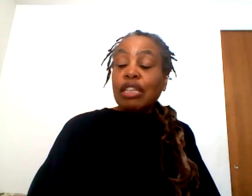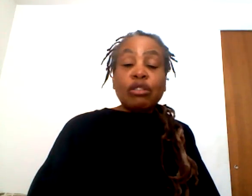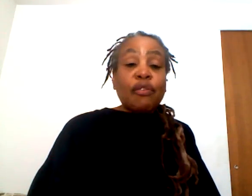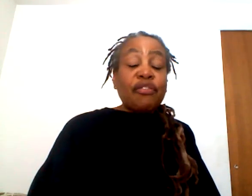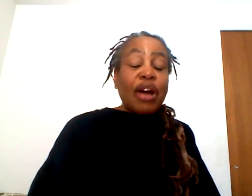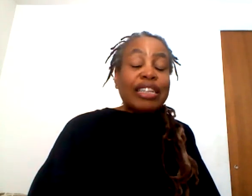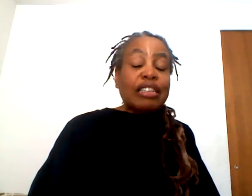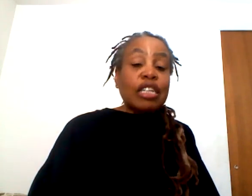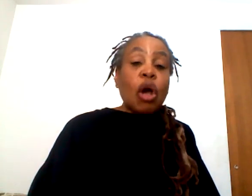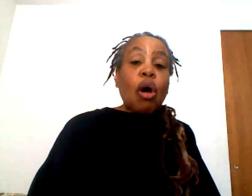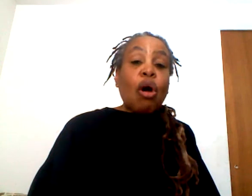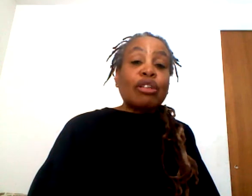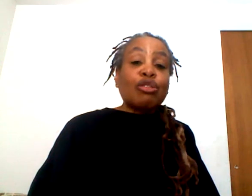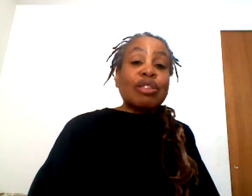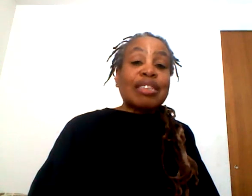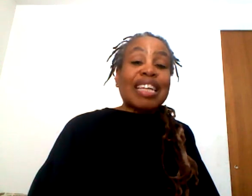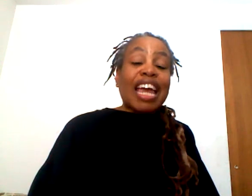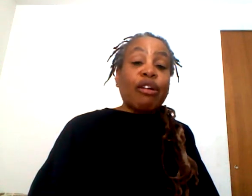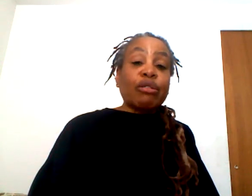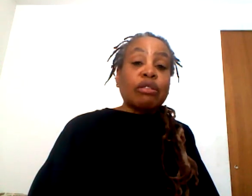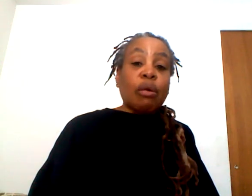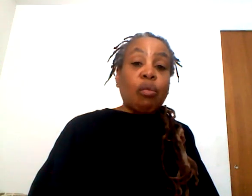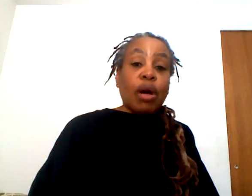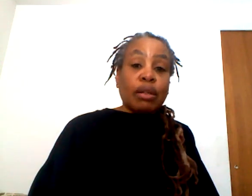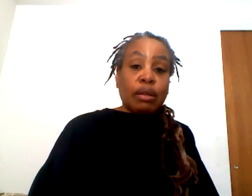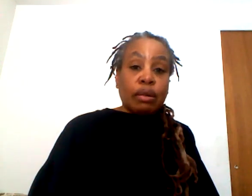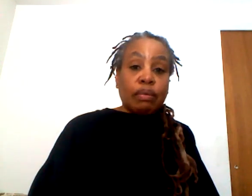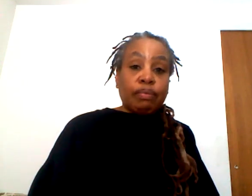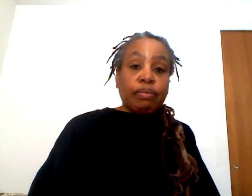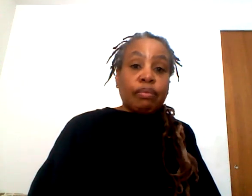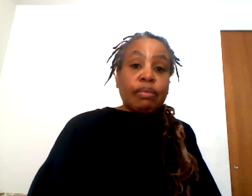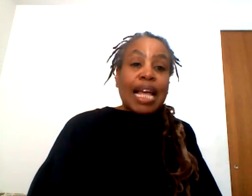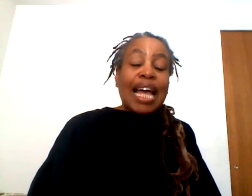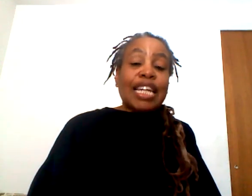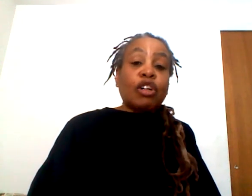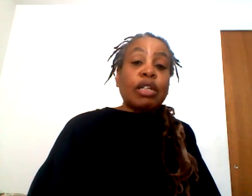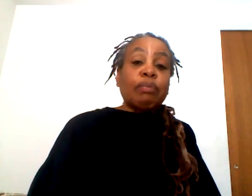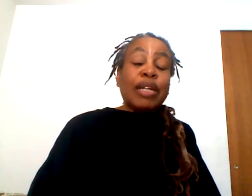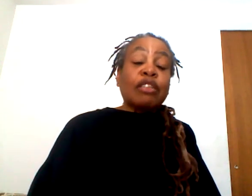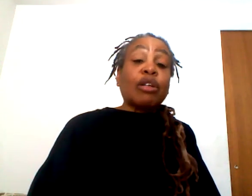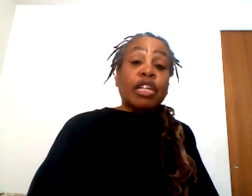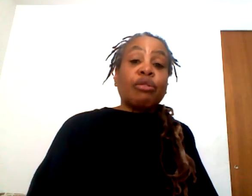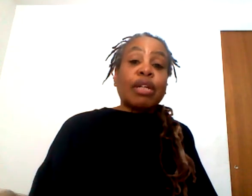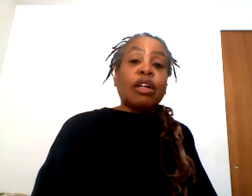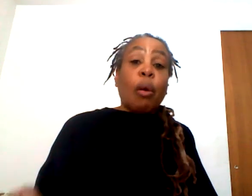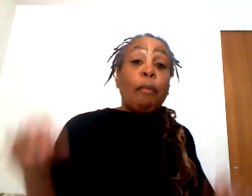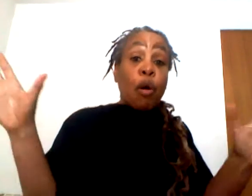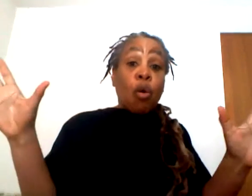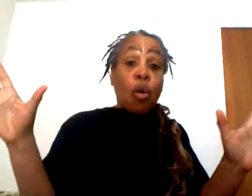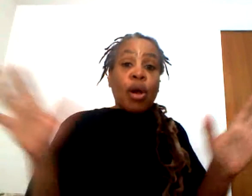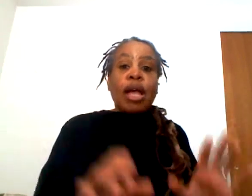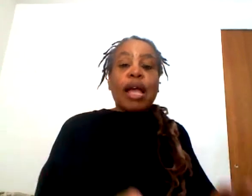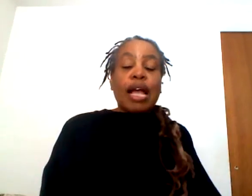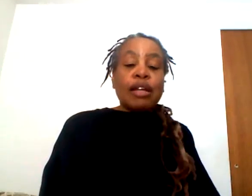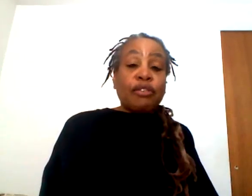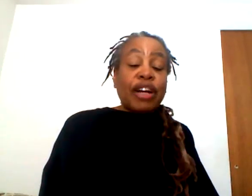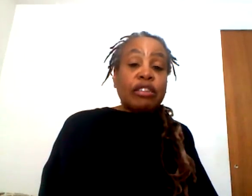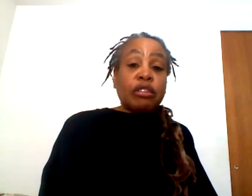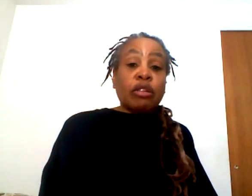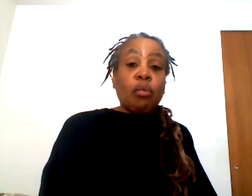to frighten or to scare someone. And it could be to literally go boo and to frighten